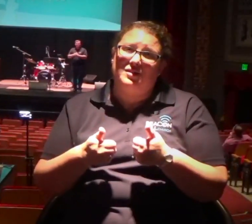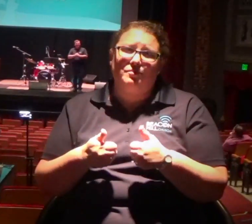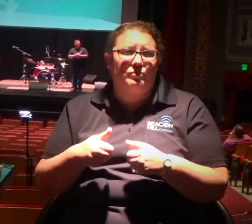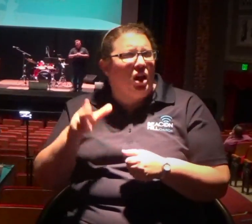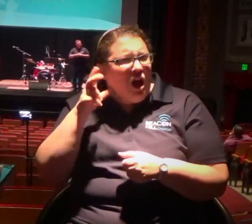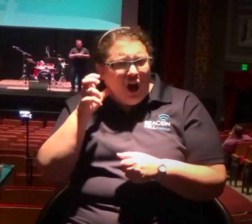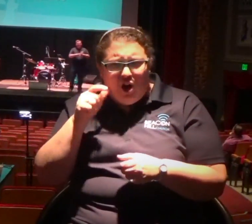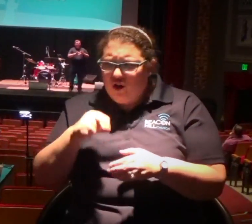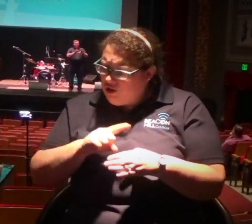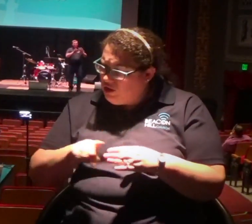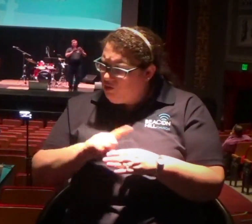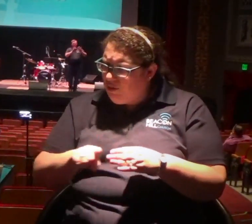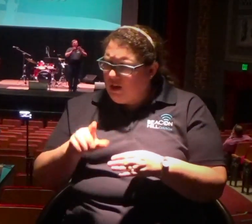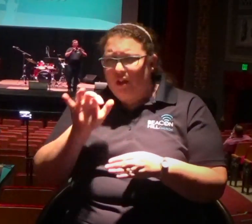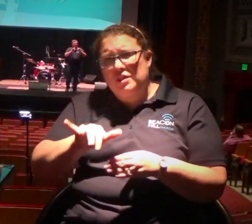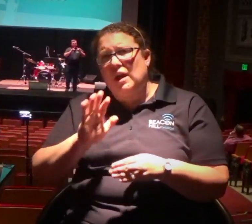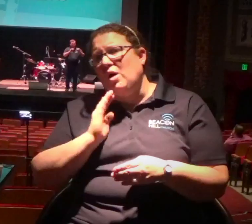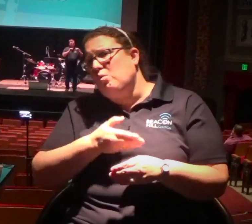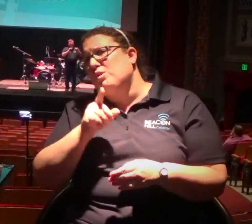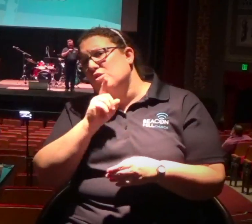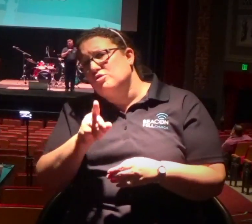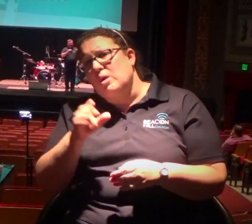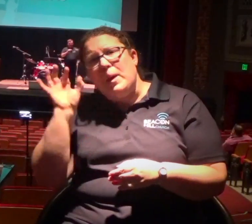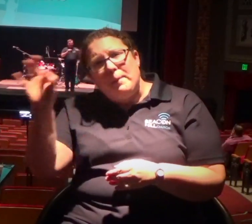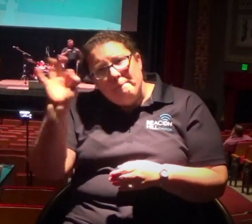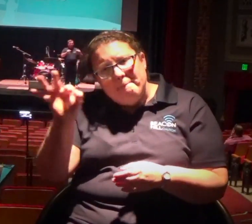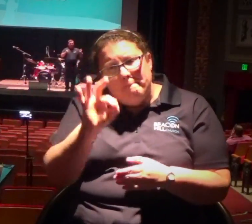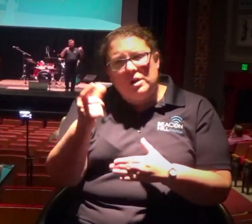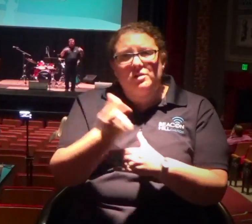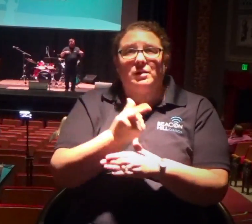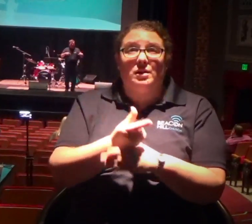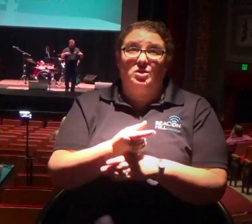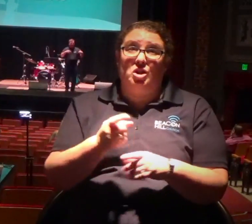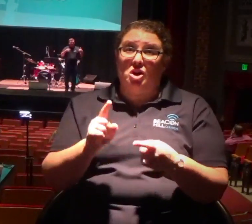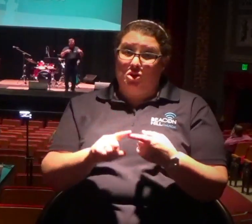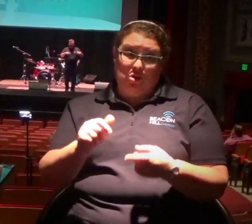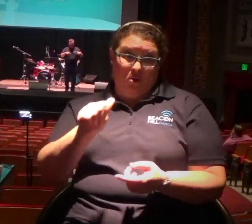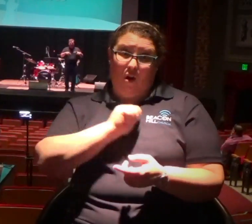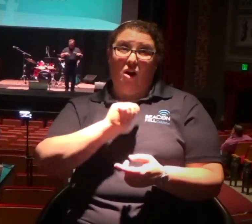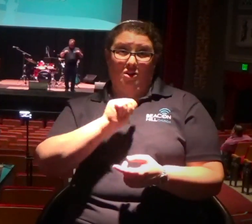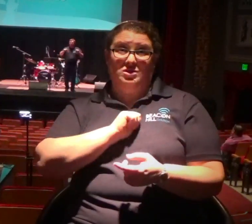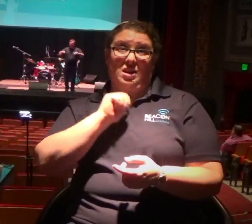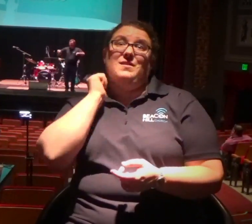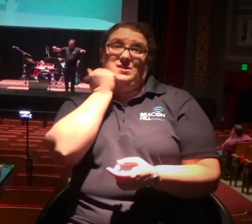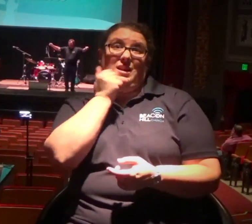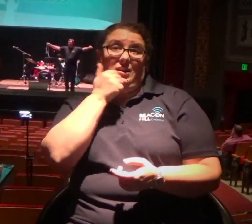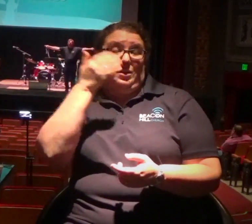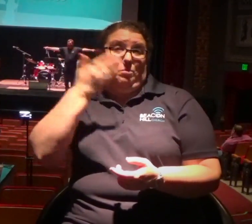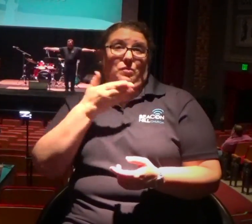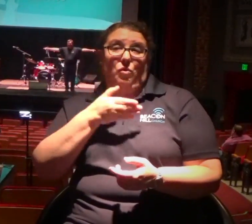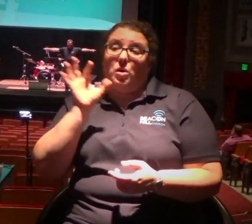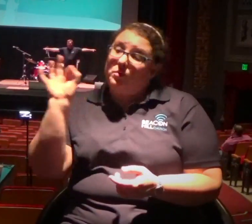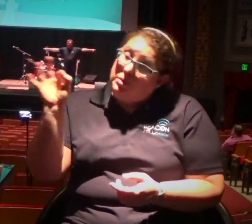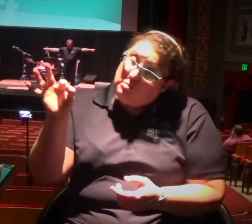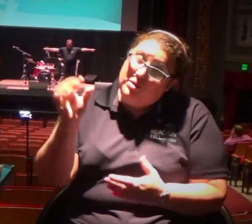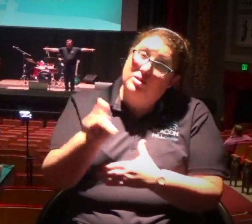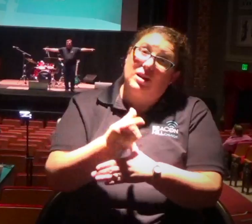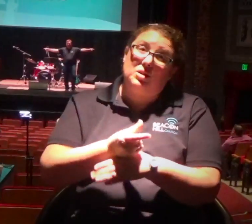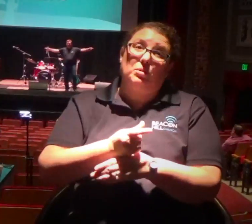week, that we should preach the gospel to ourselves daily before we try to preach it to anybody else. We need